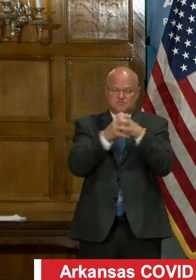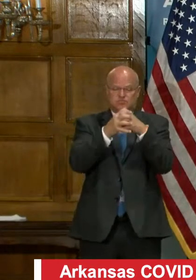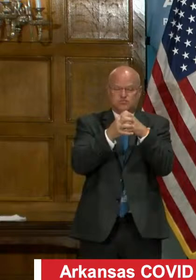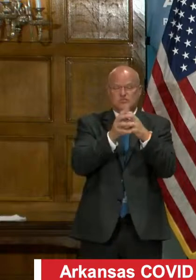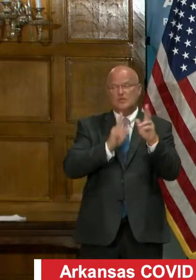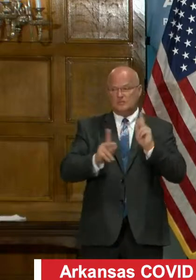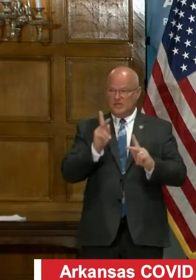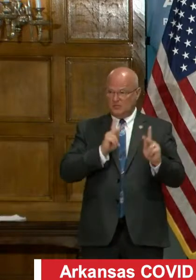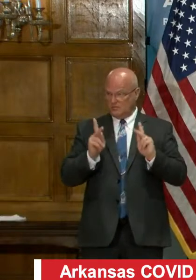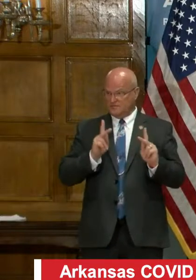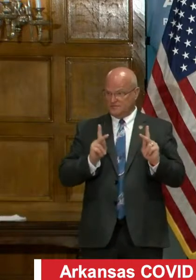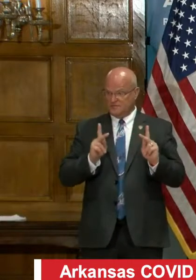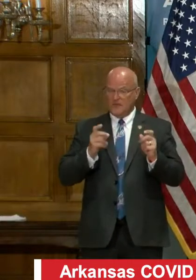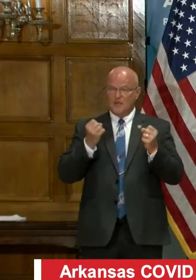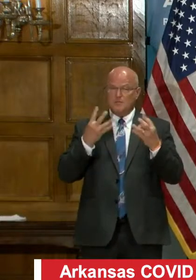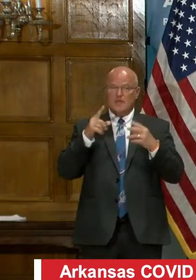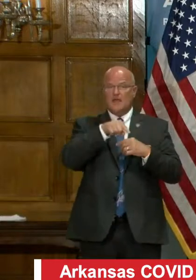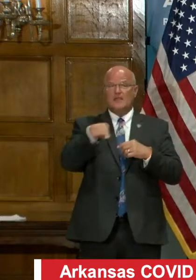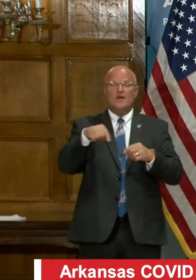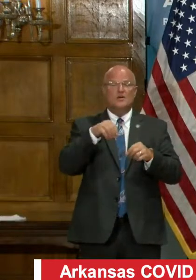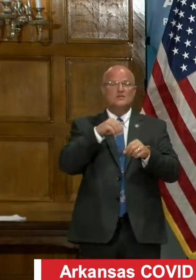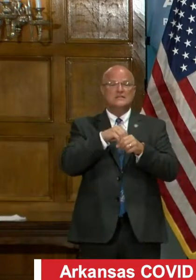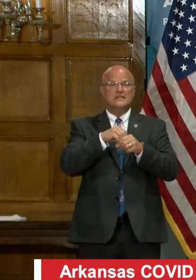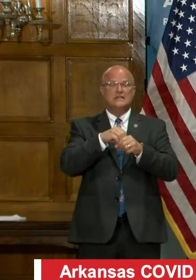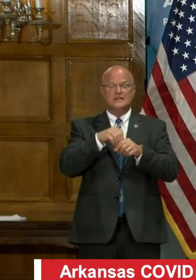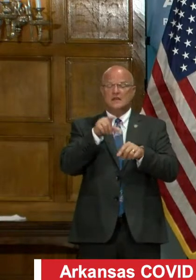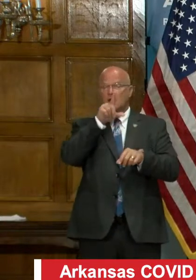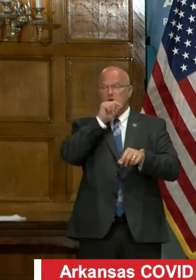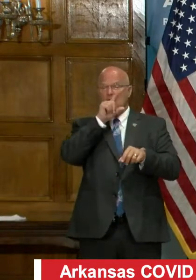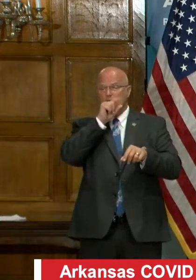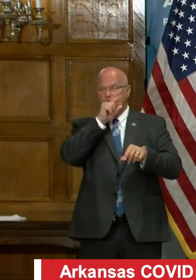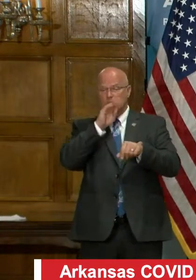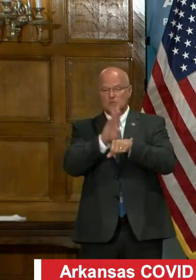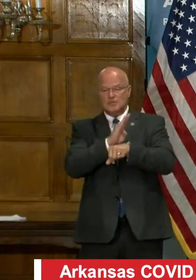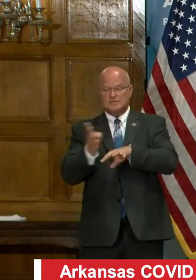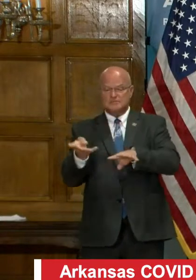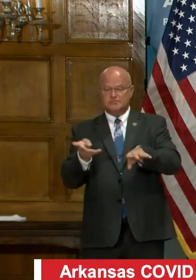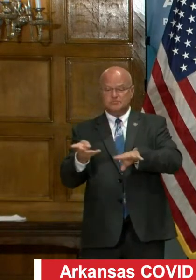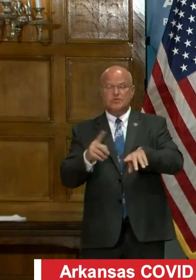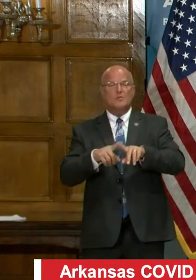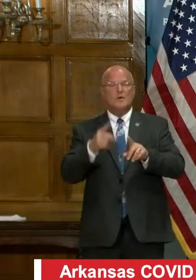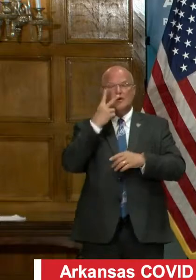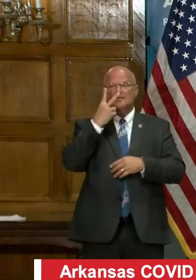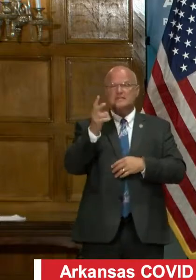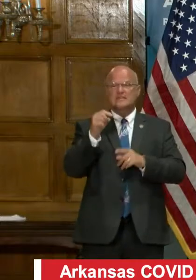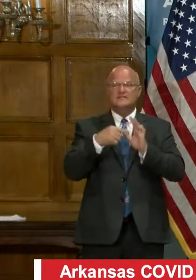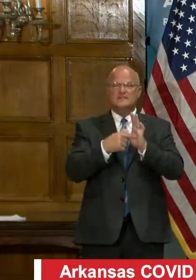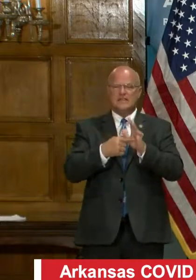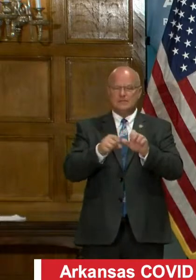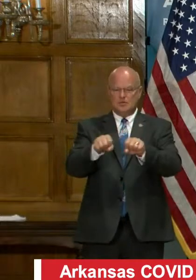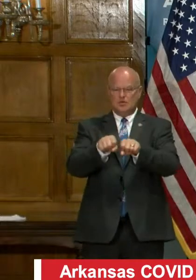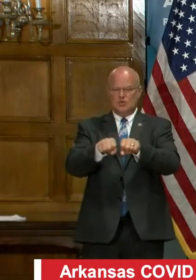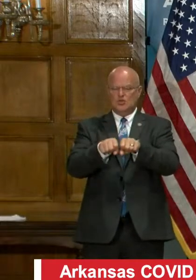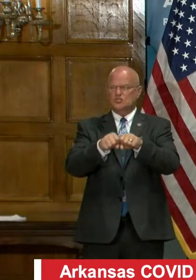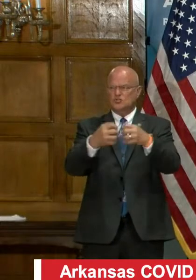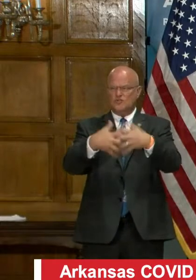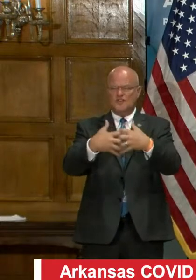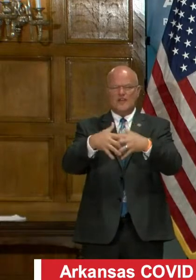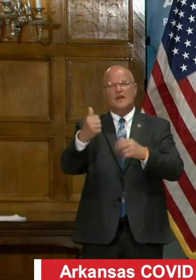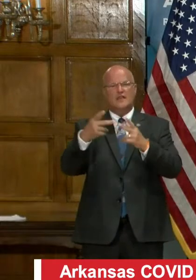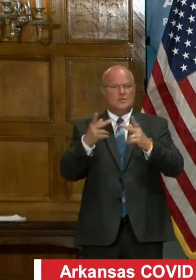clusters. Many of those have been in the poultry-related businesses, but we've also seen, for example, a shoe factory and